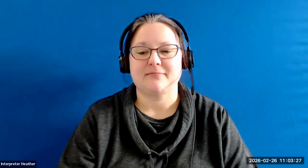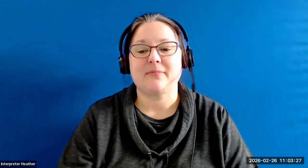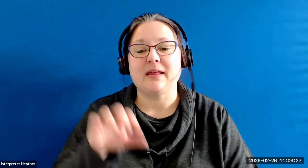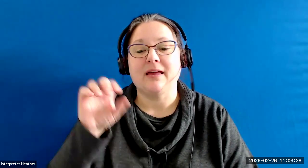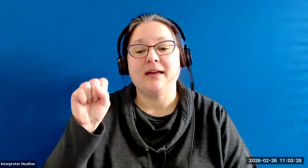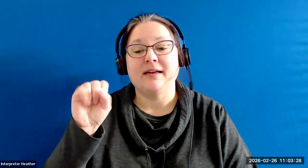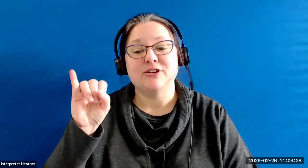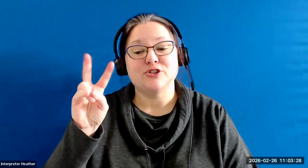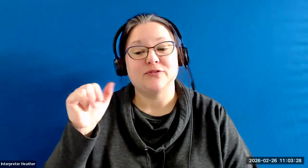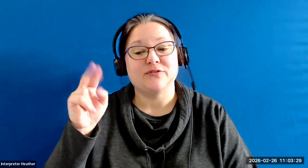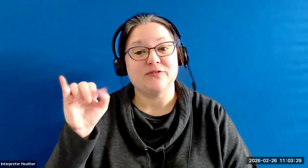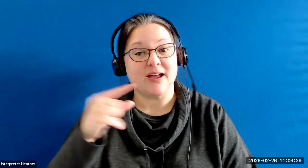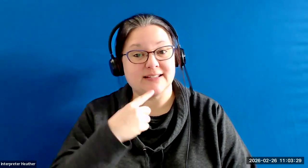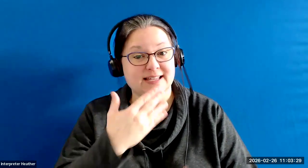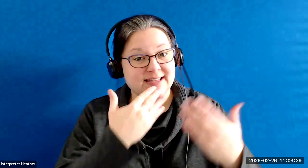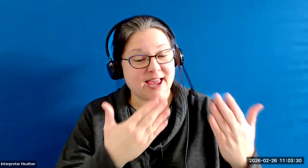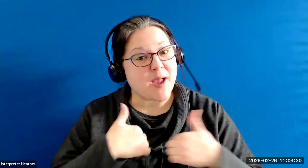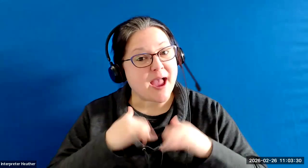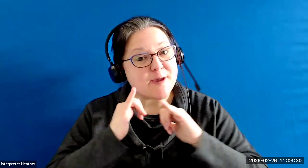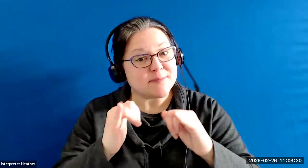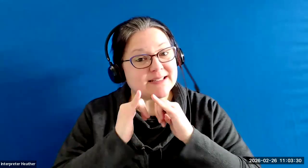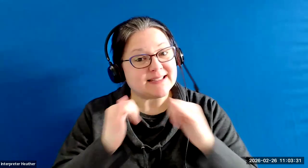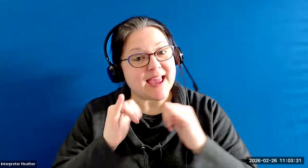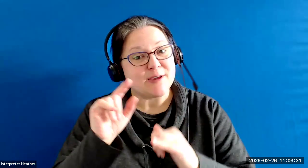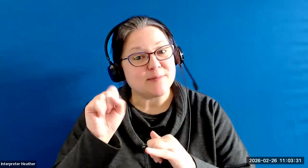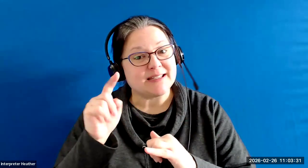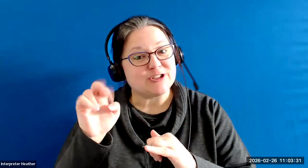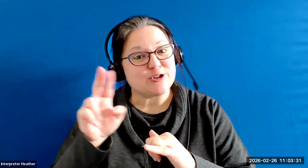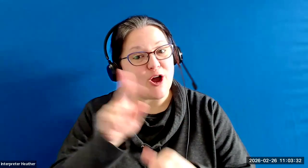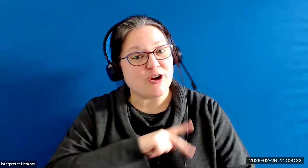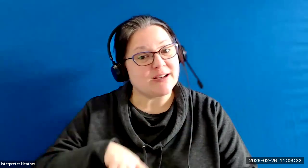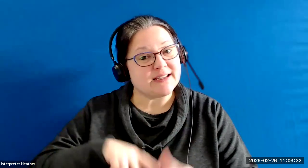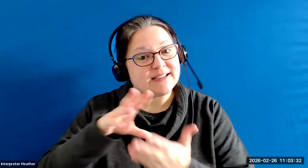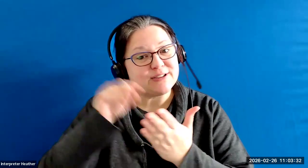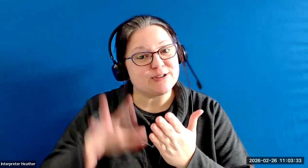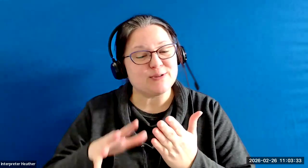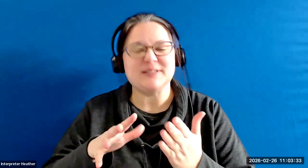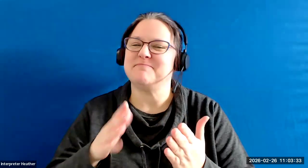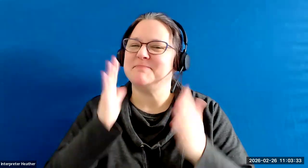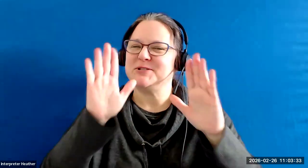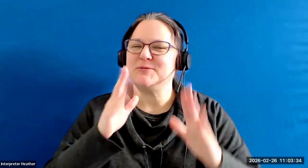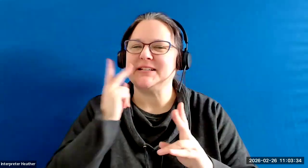Shivani says, thank you. I'm also a Star King student. It's exciting to see your work.